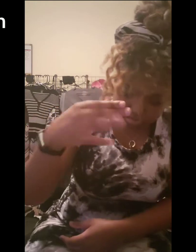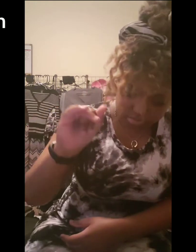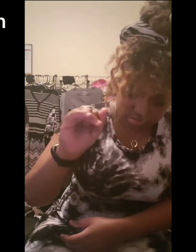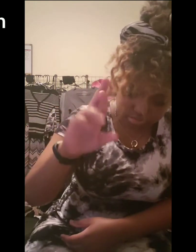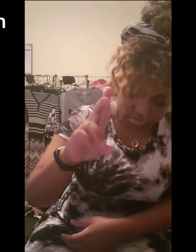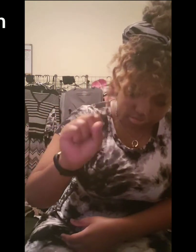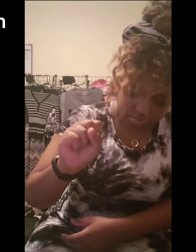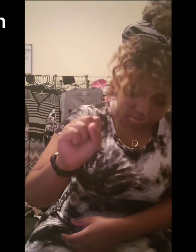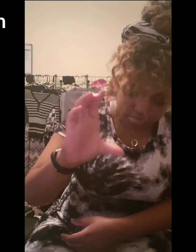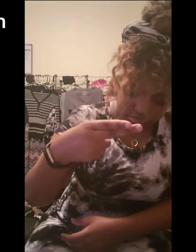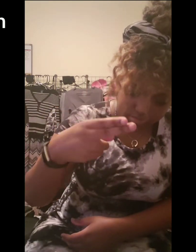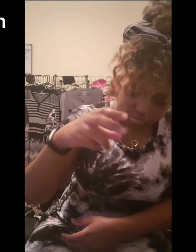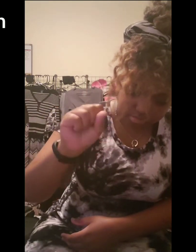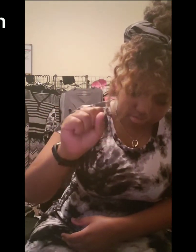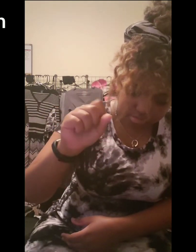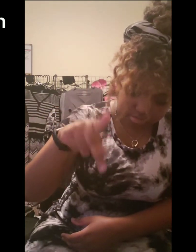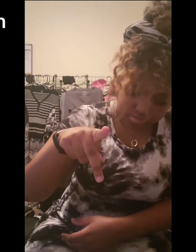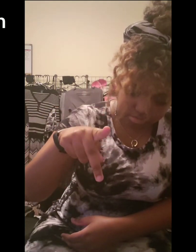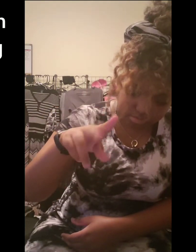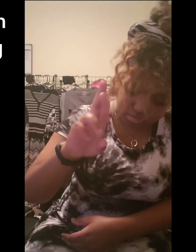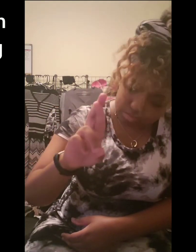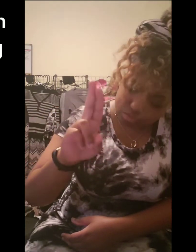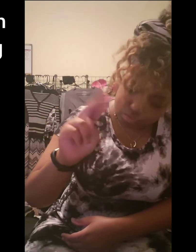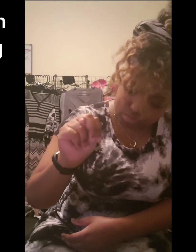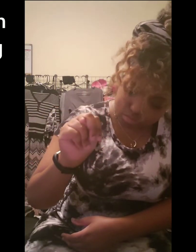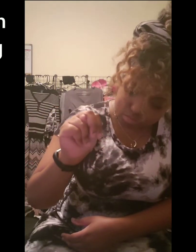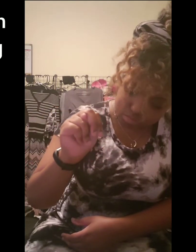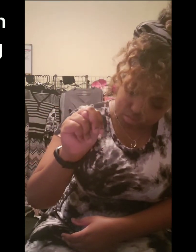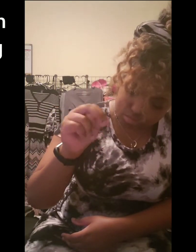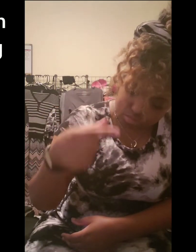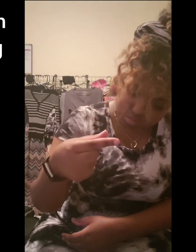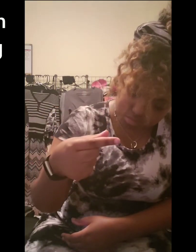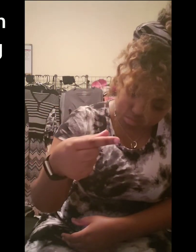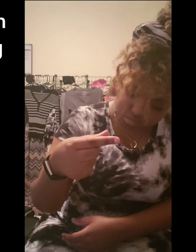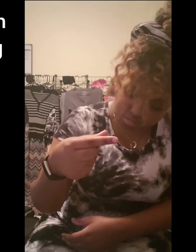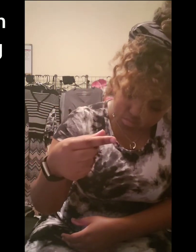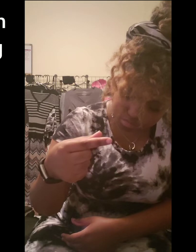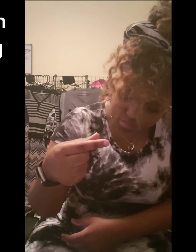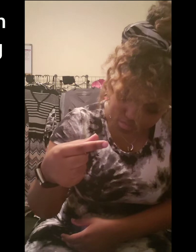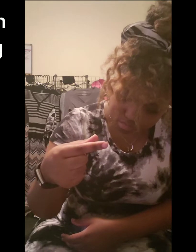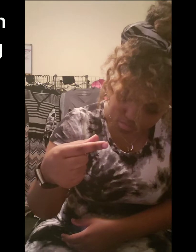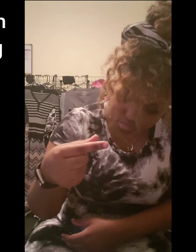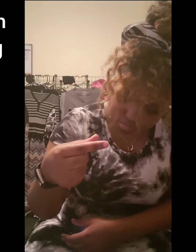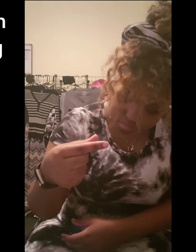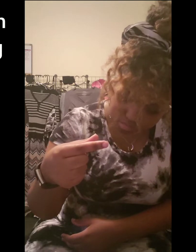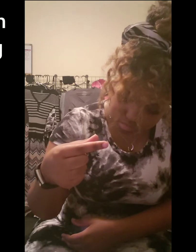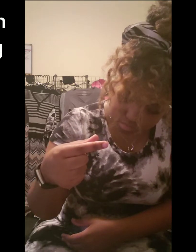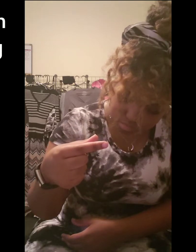I'm saying this so wrong and I feel bad, Hirschsprung. And it's like a